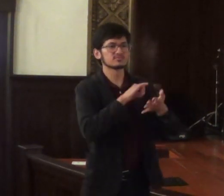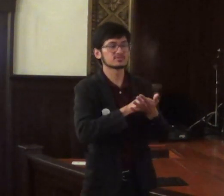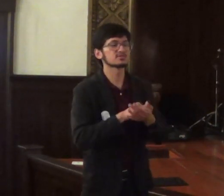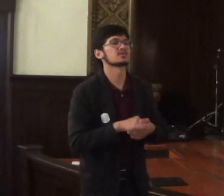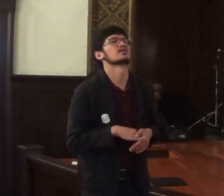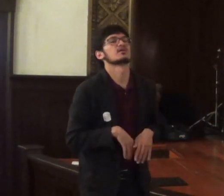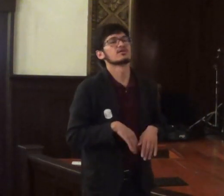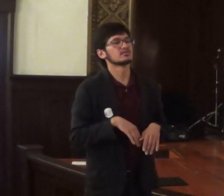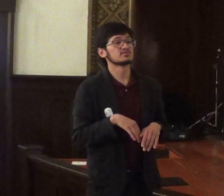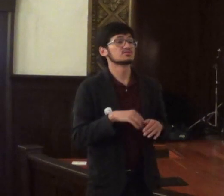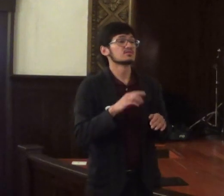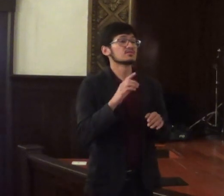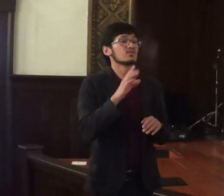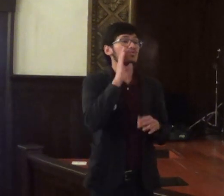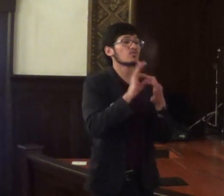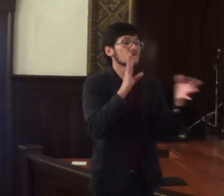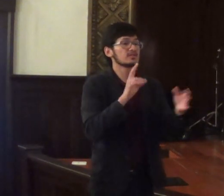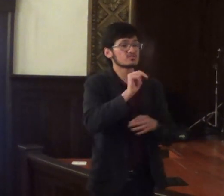need some money, so.